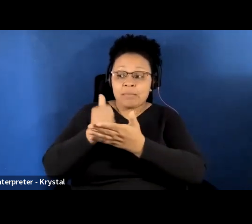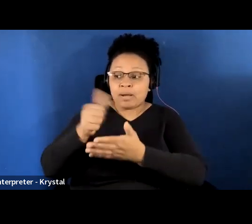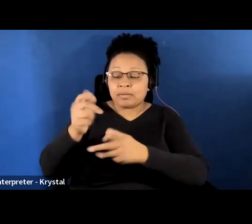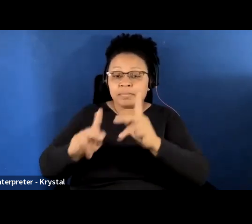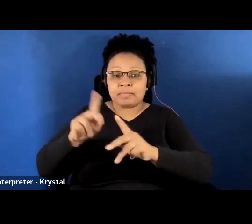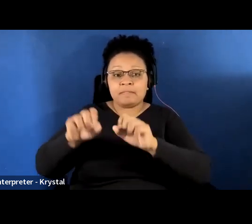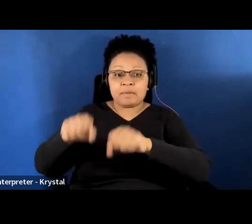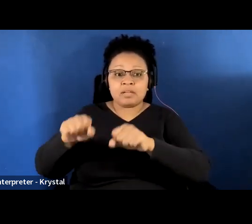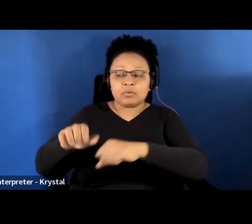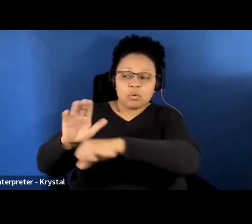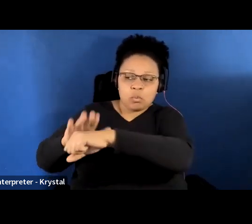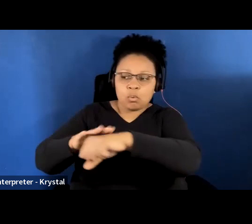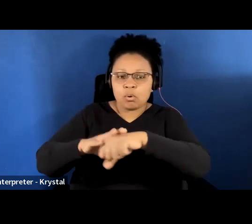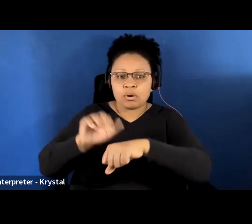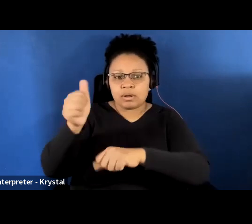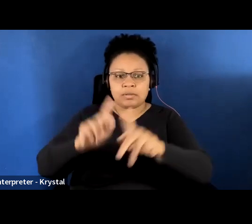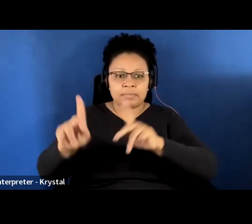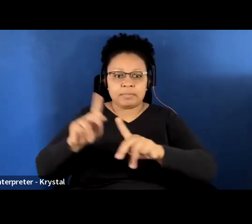warn others to leave the area.